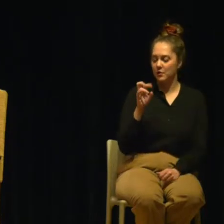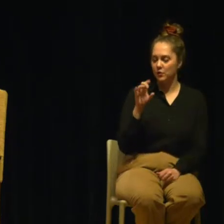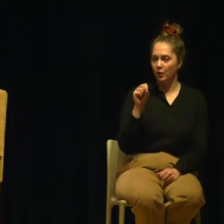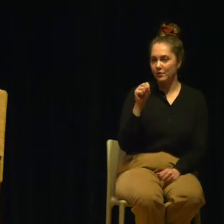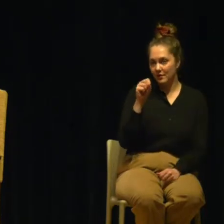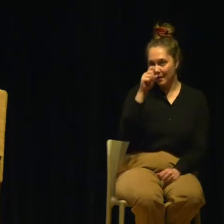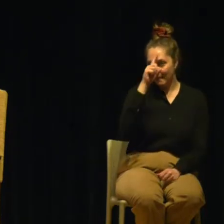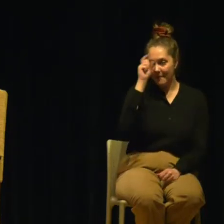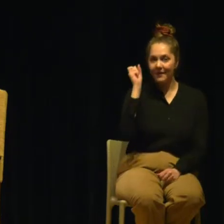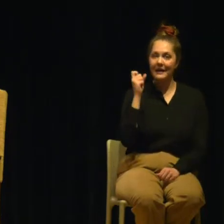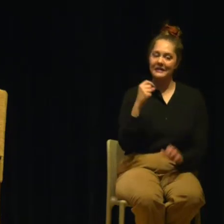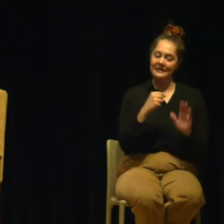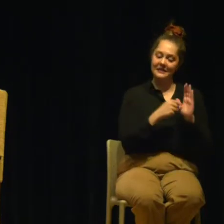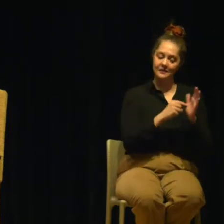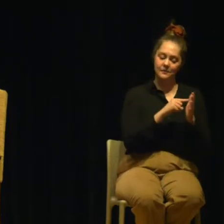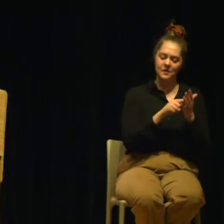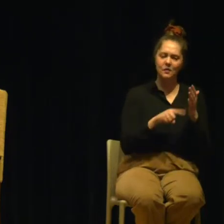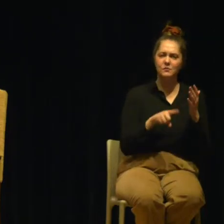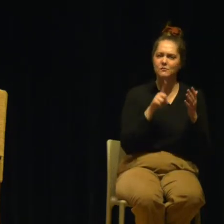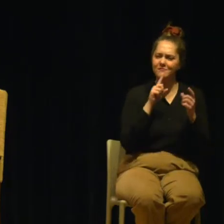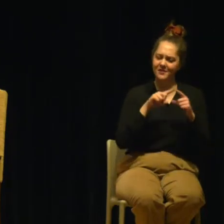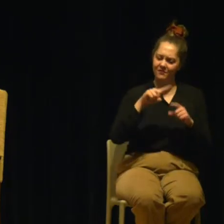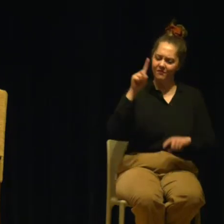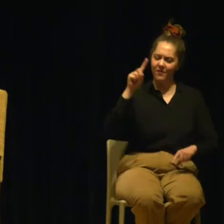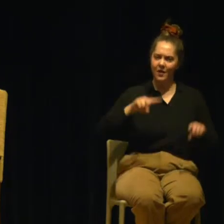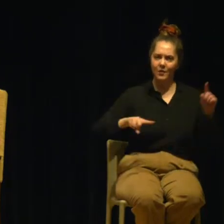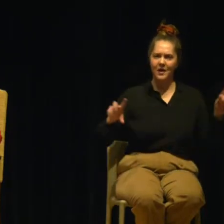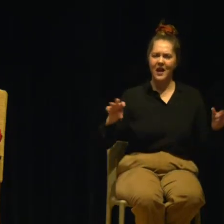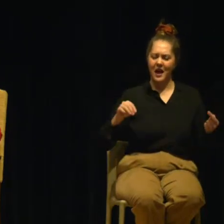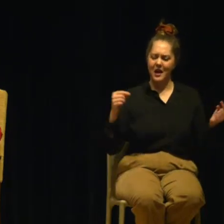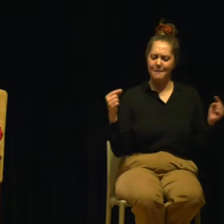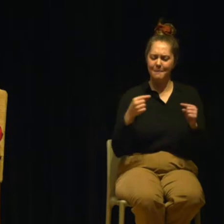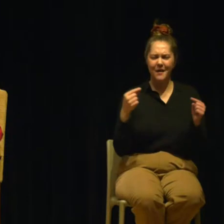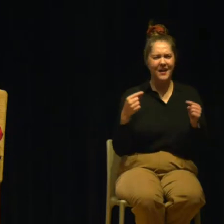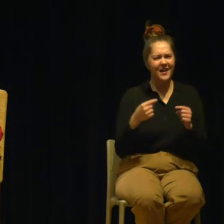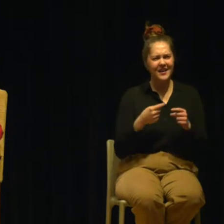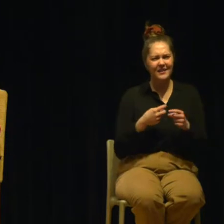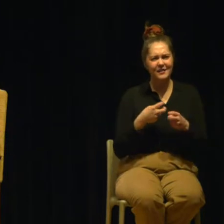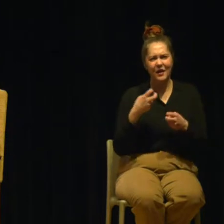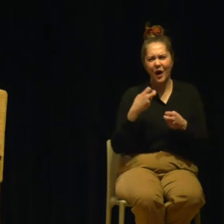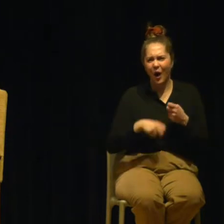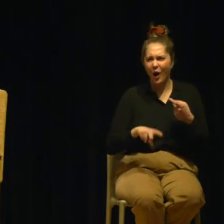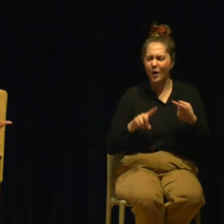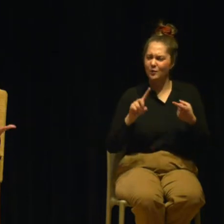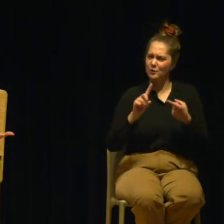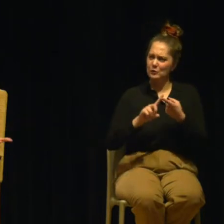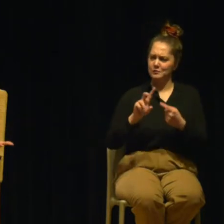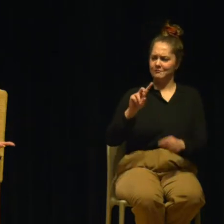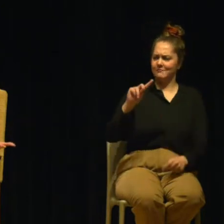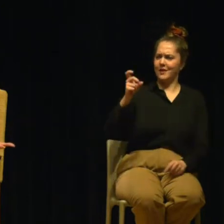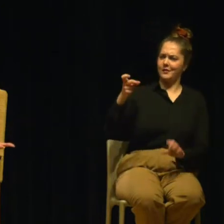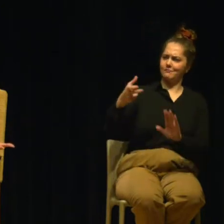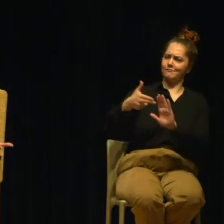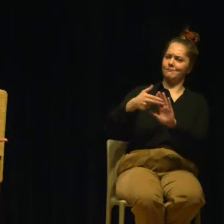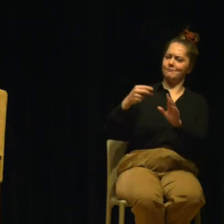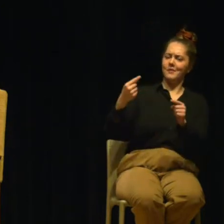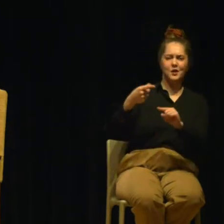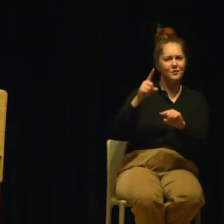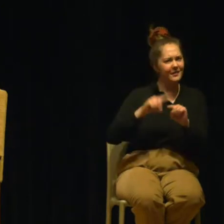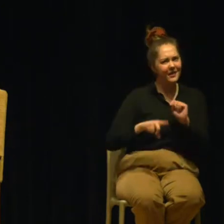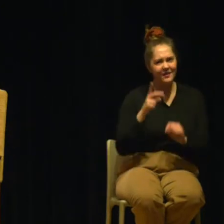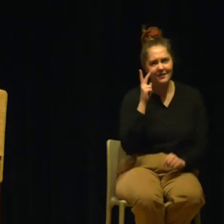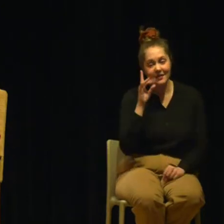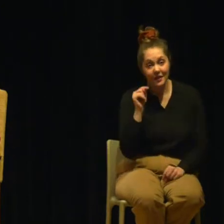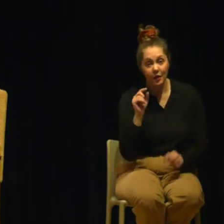the symptoms are so varied and it's pain, it's hard to diagnose pain because you can't see it.